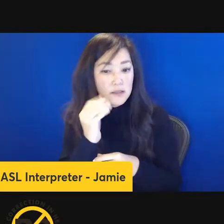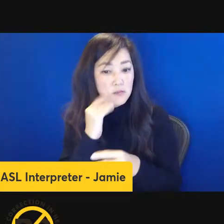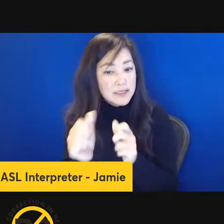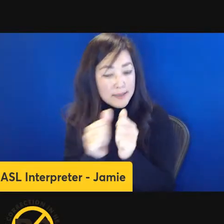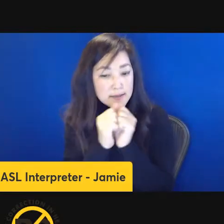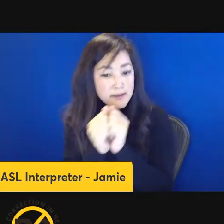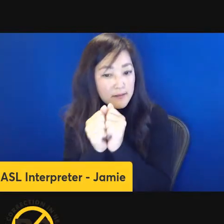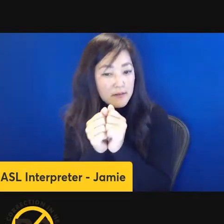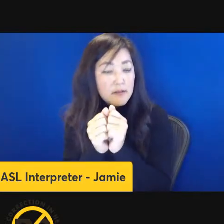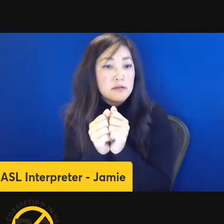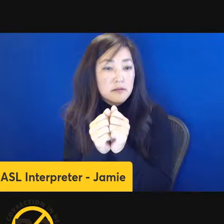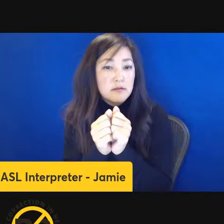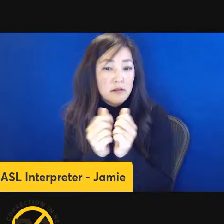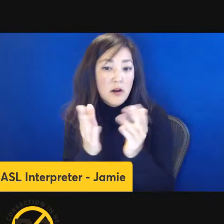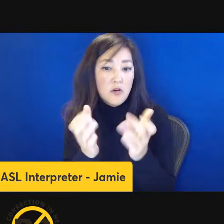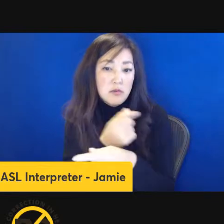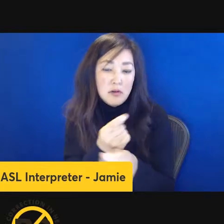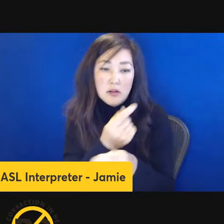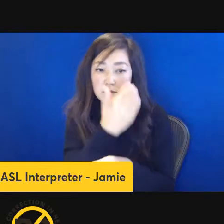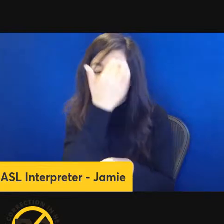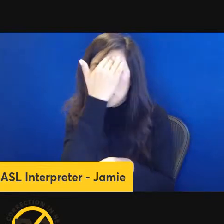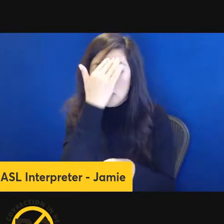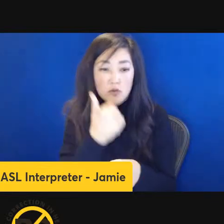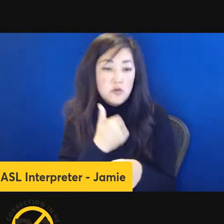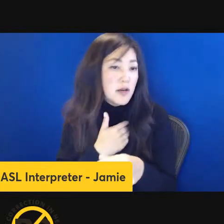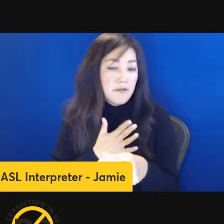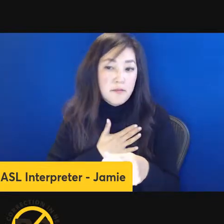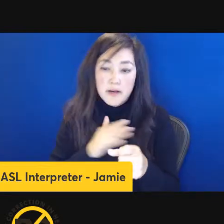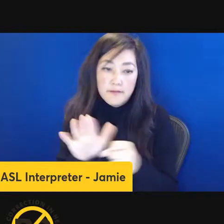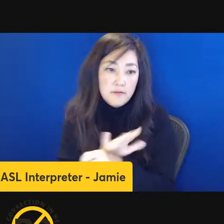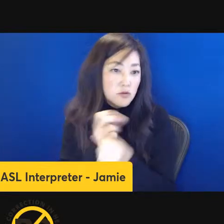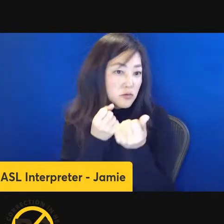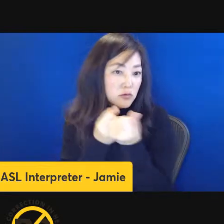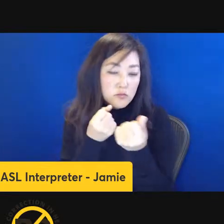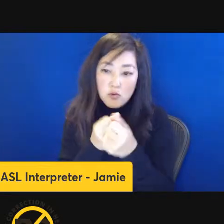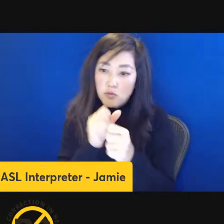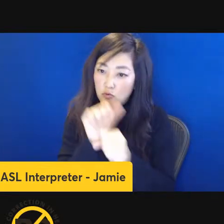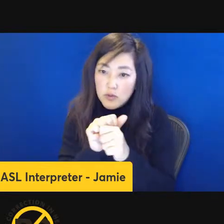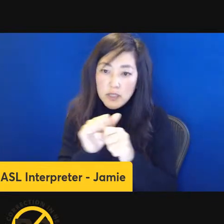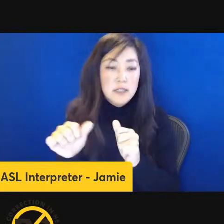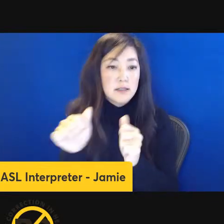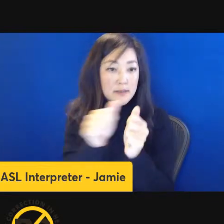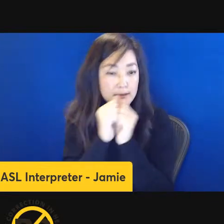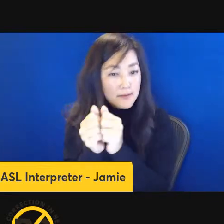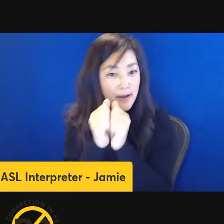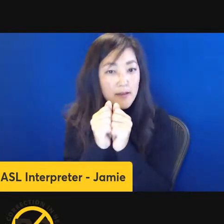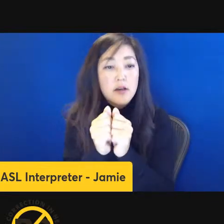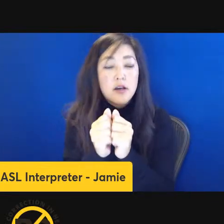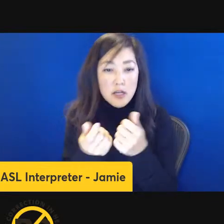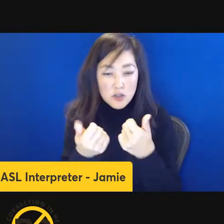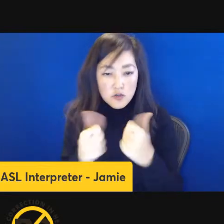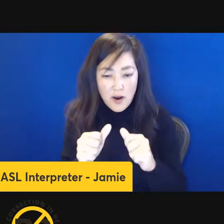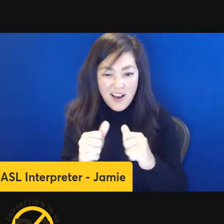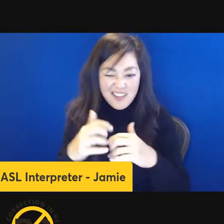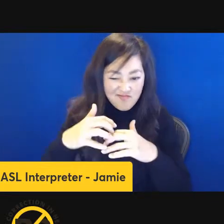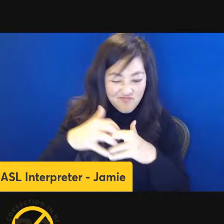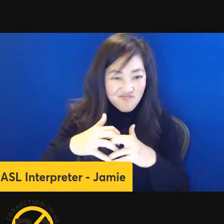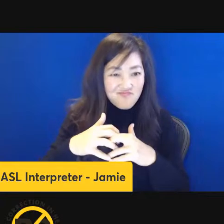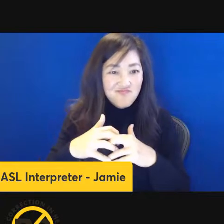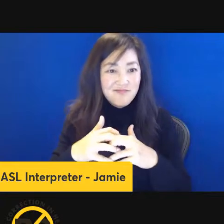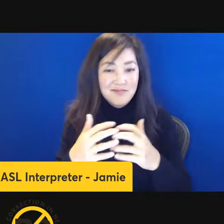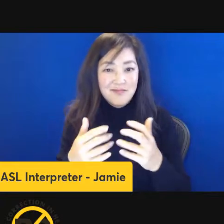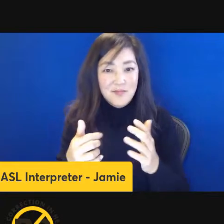I do want you to know that you have my support. We will work together to safely and systematically undo these long